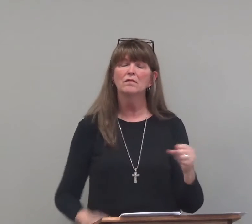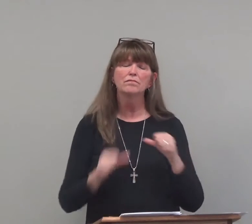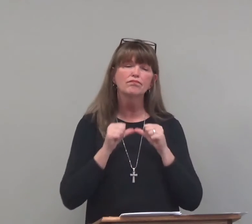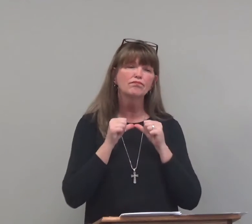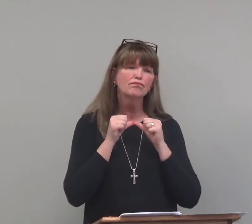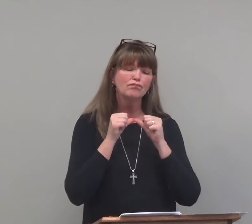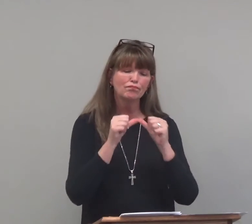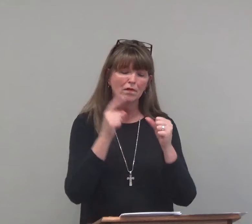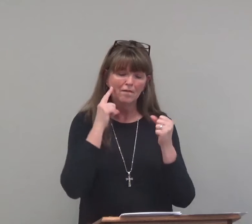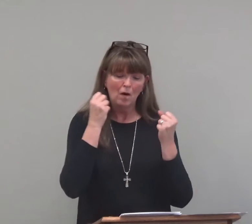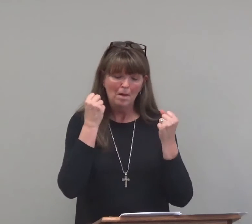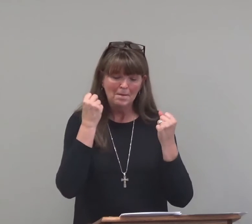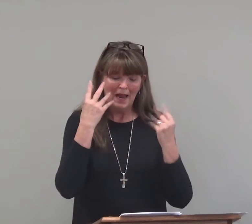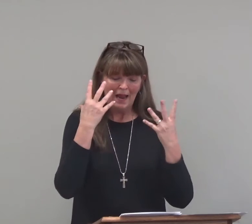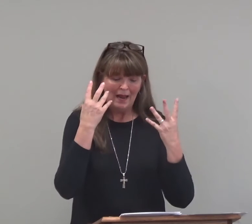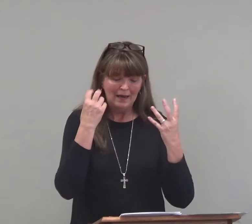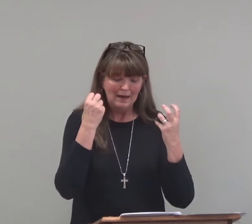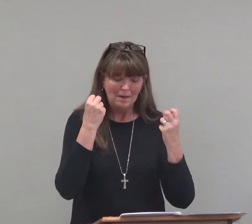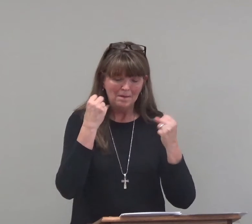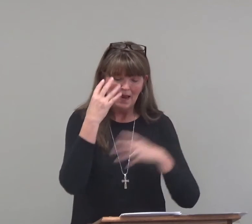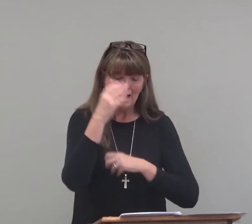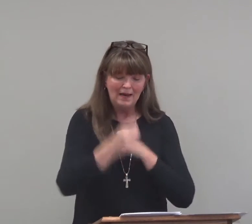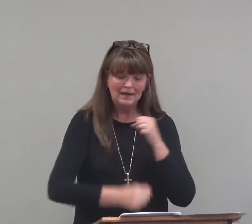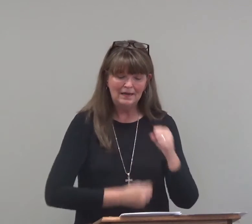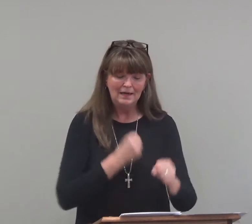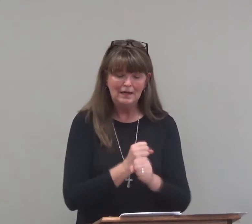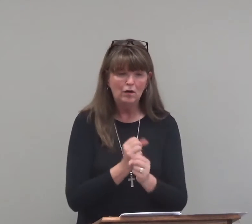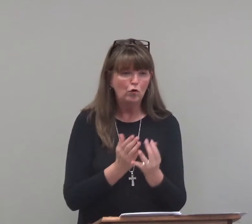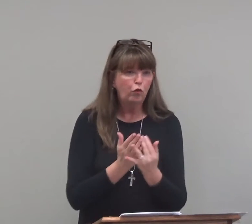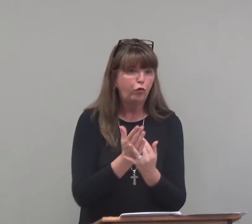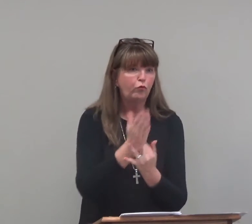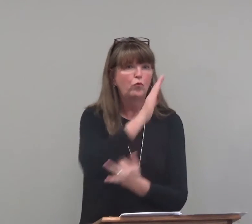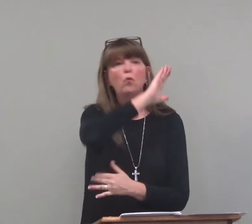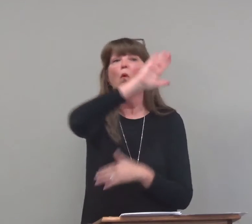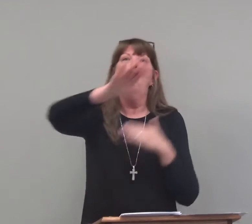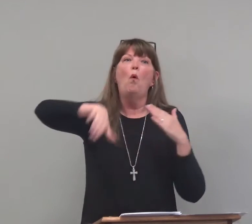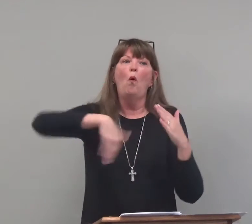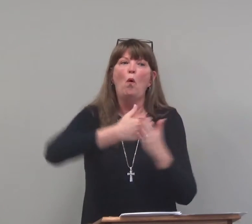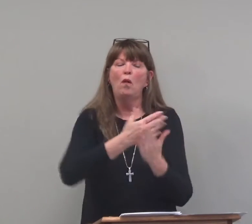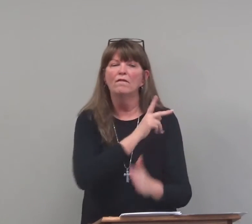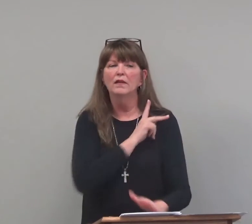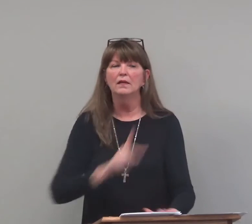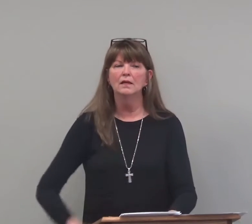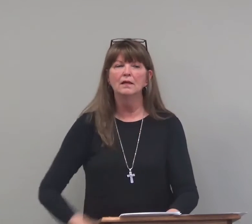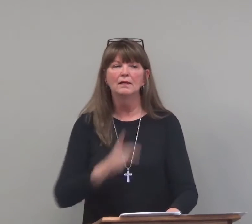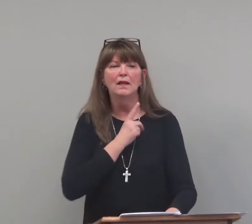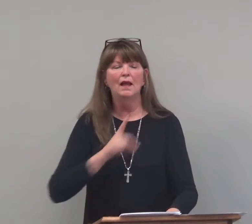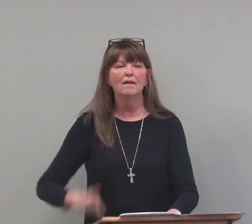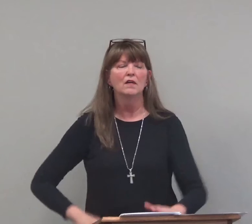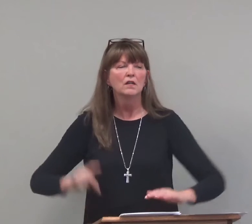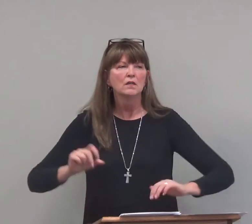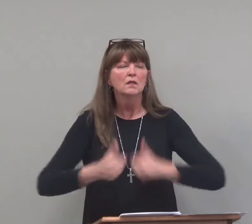And Bathsheba was loyal to King David for many, many years. Through all of King